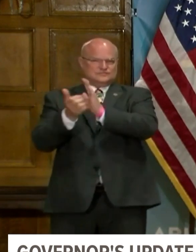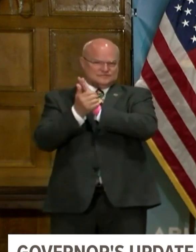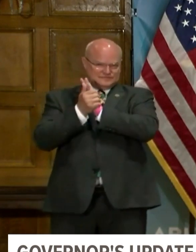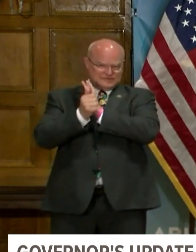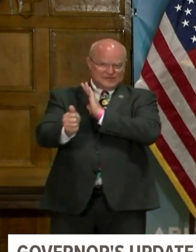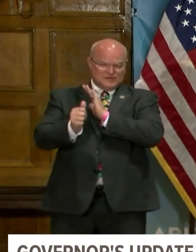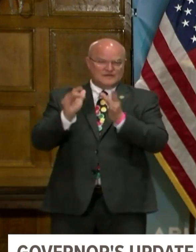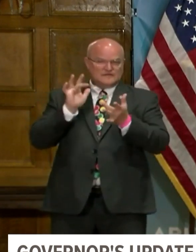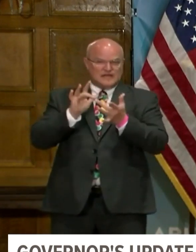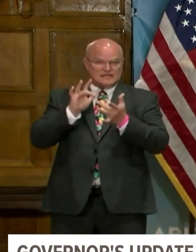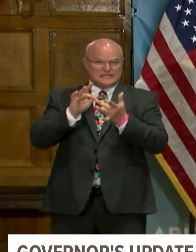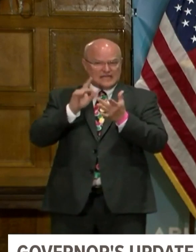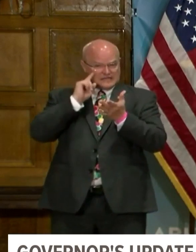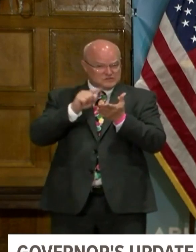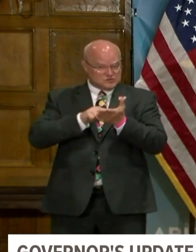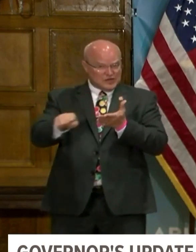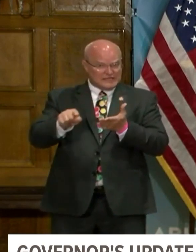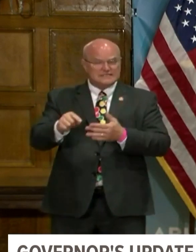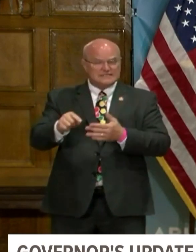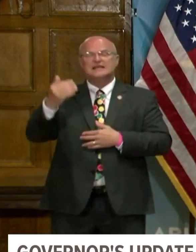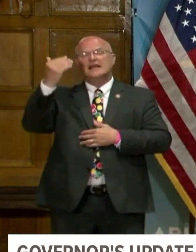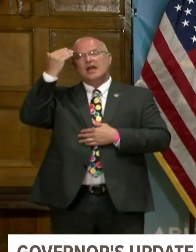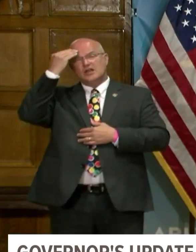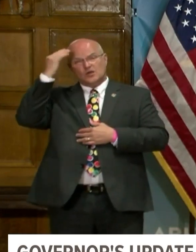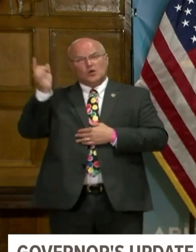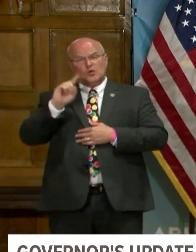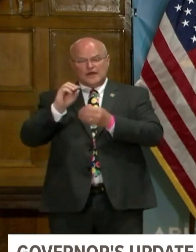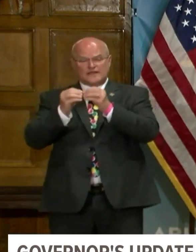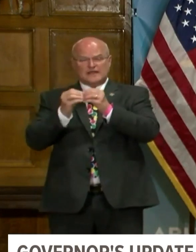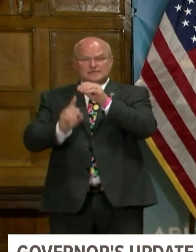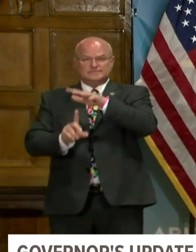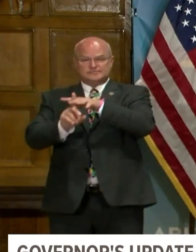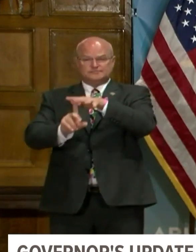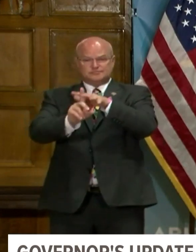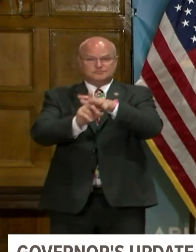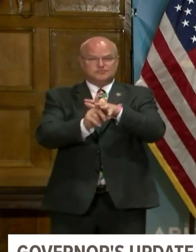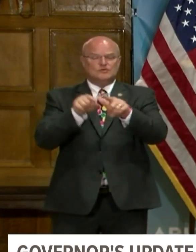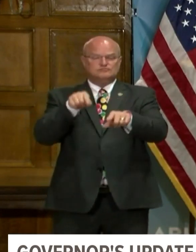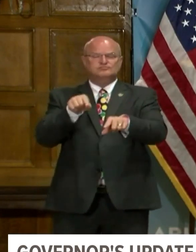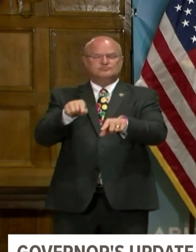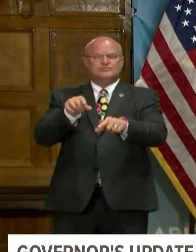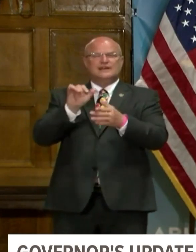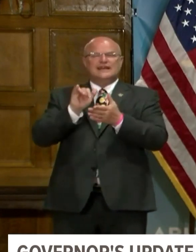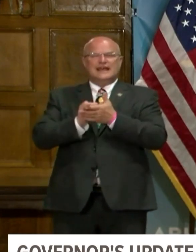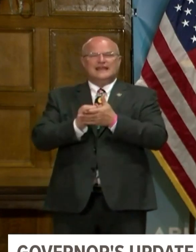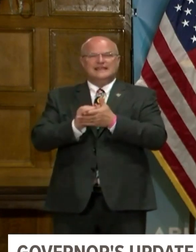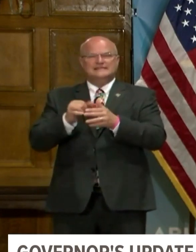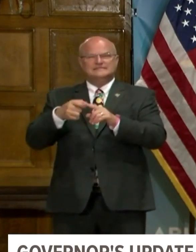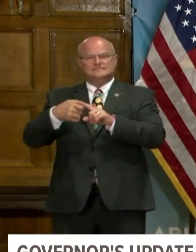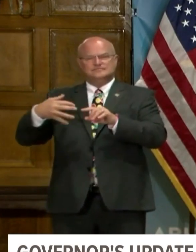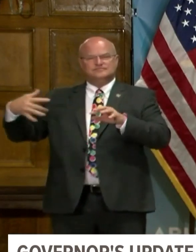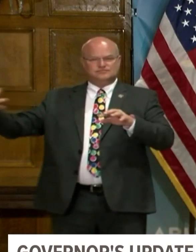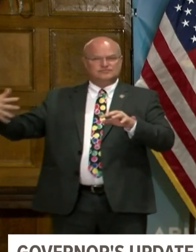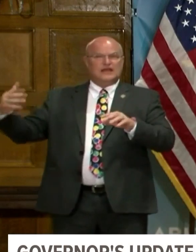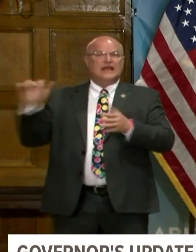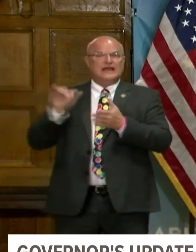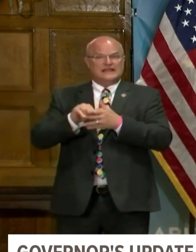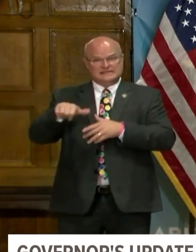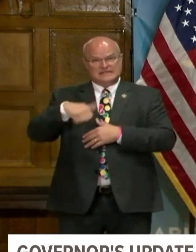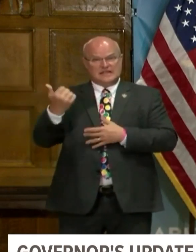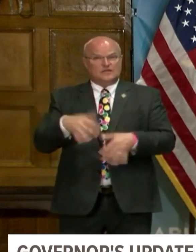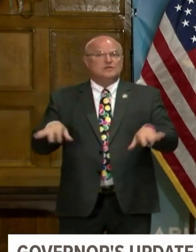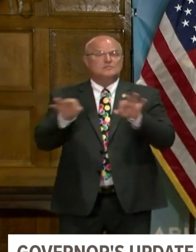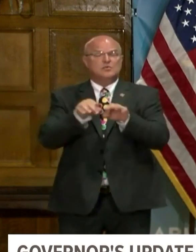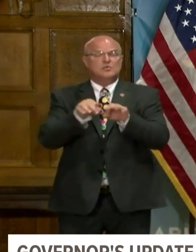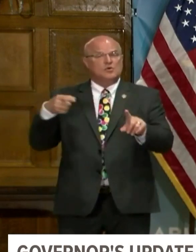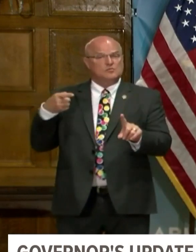of contacting and tracing and knowing where these numbers are coming from. And that's another very